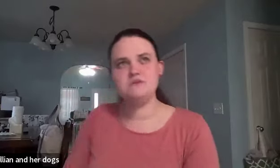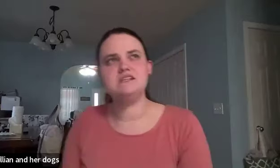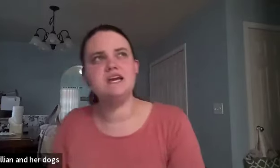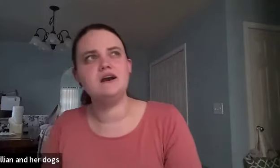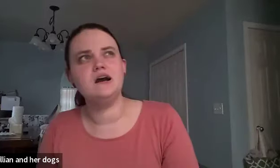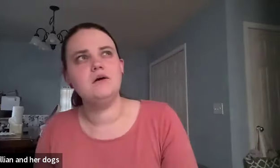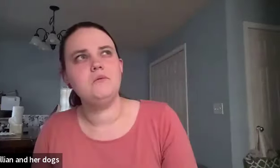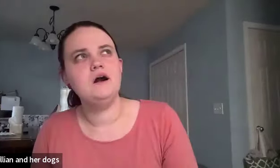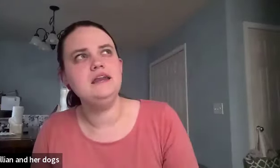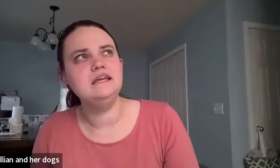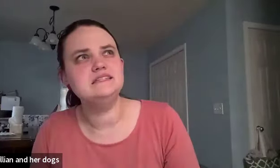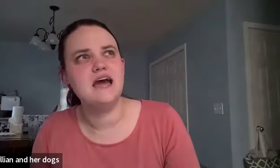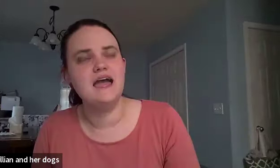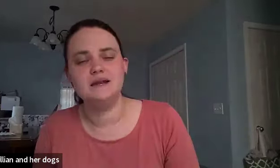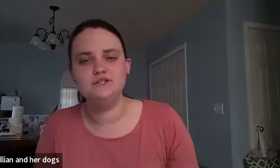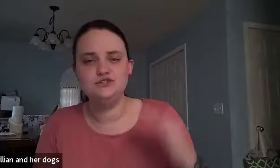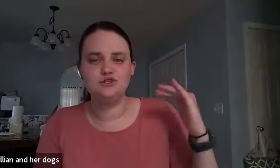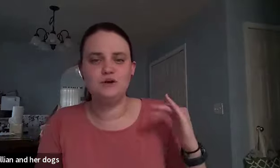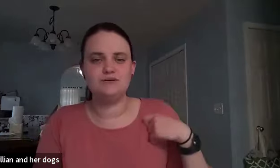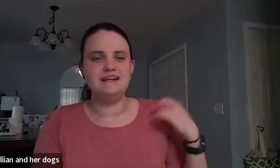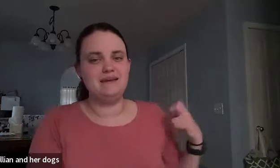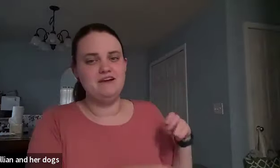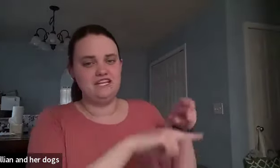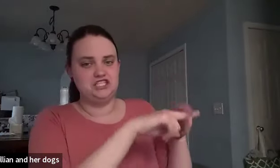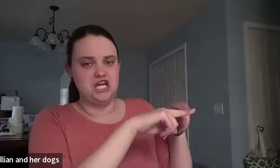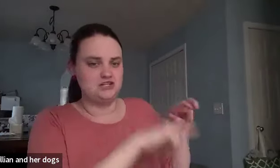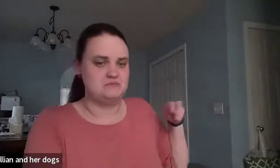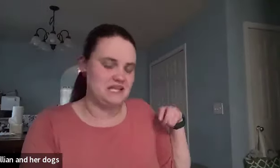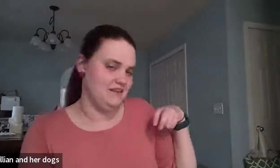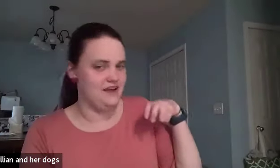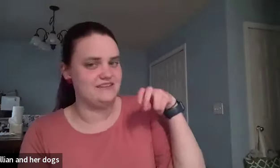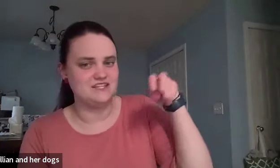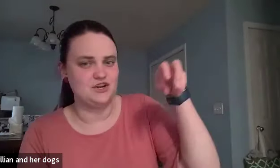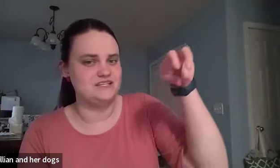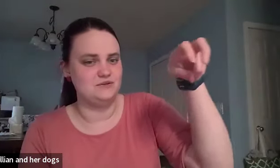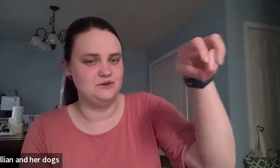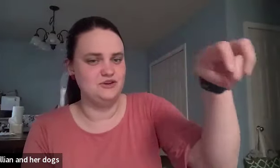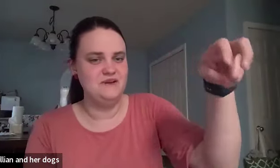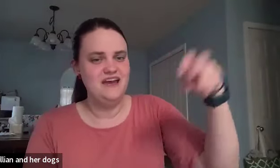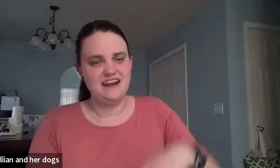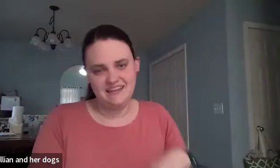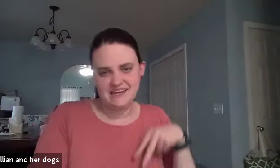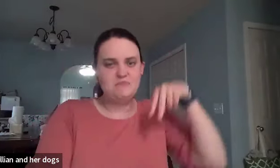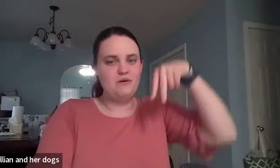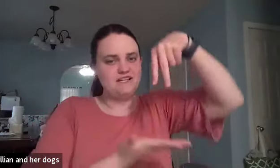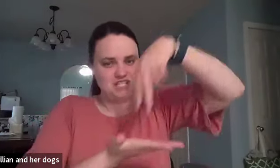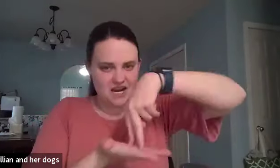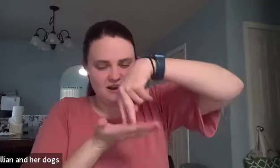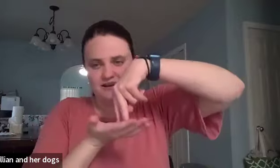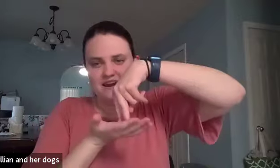was like, "What is that?" And I'm too short, so I had to get my like chair. So I'm like lugging this across the room, and I get up on my chair,